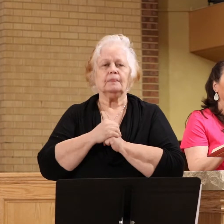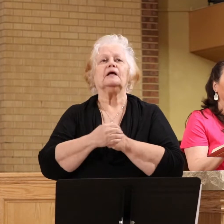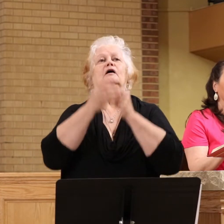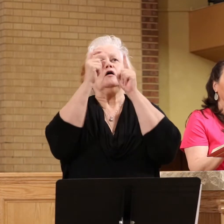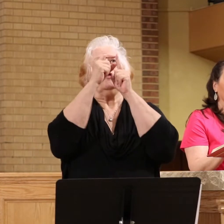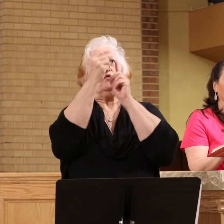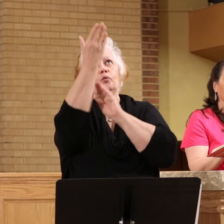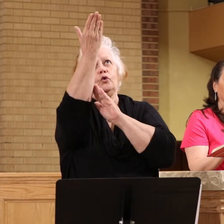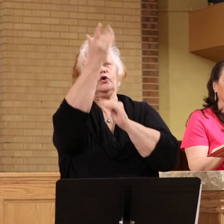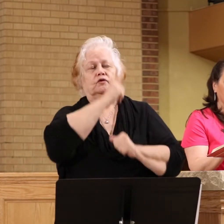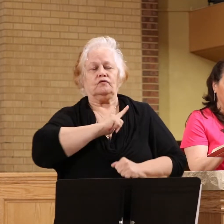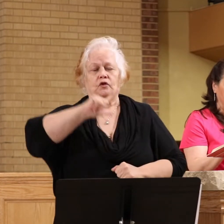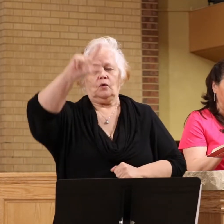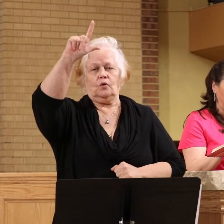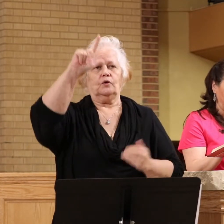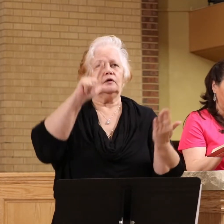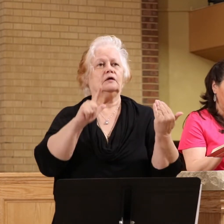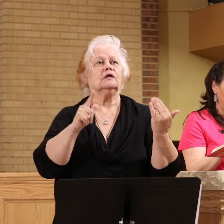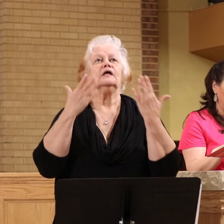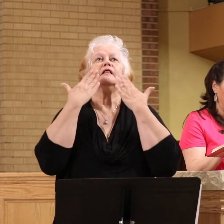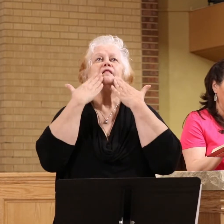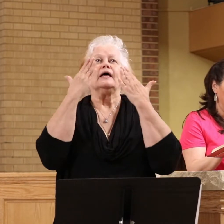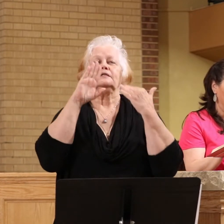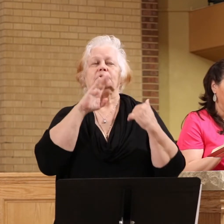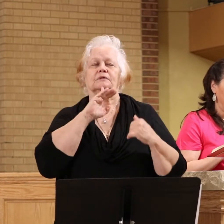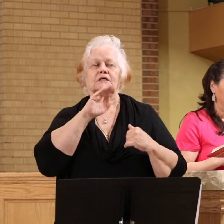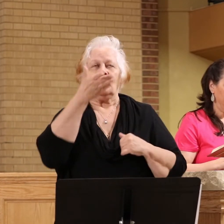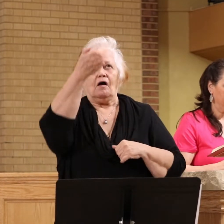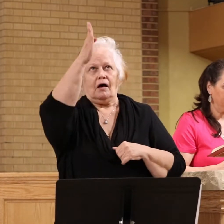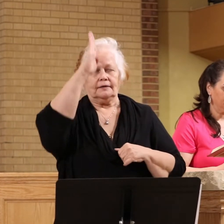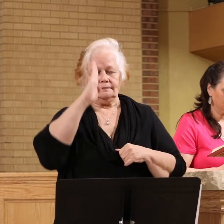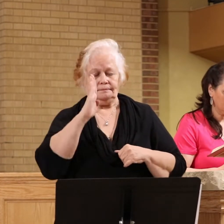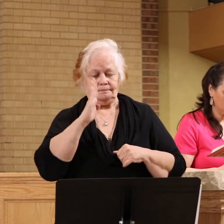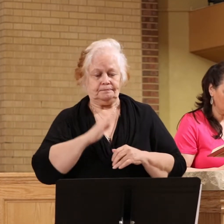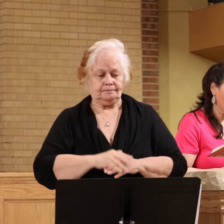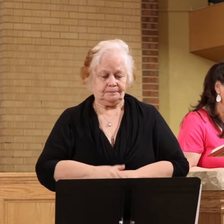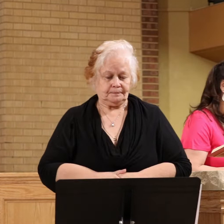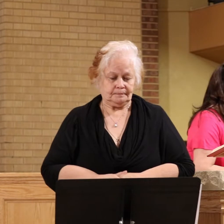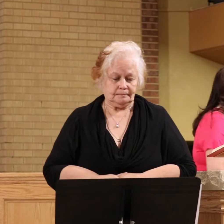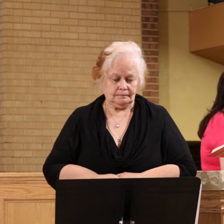The word of the Lord. Thanks be to God.